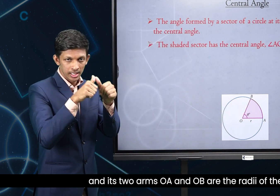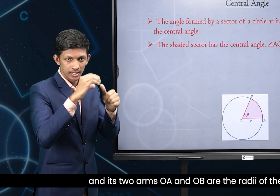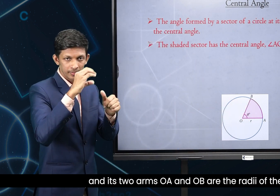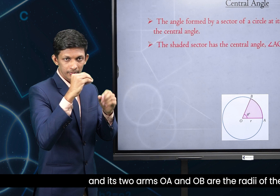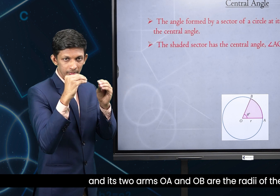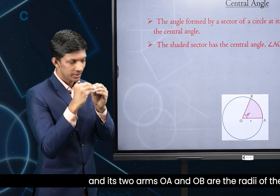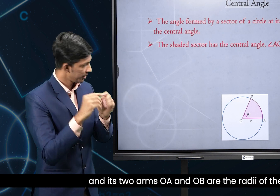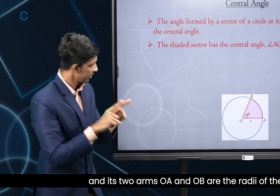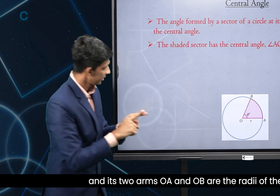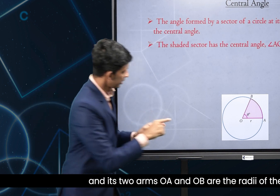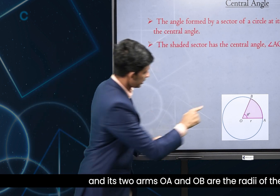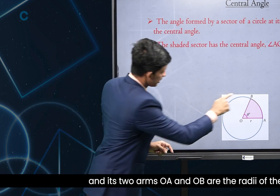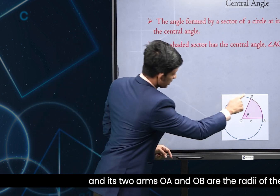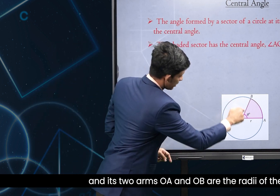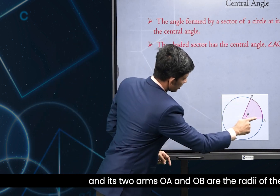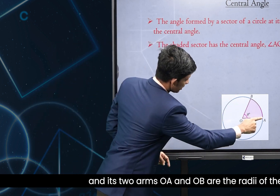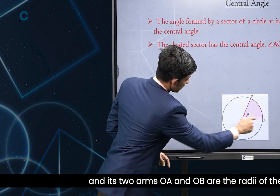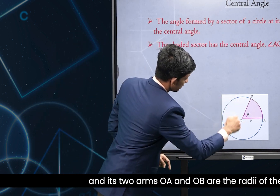arms OA and OB are the radii of the circle.